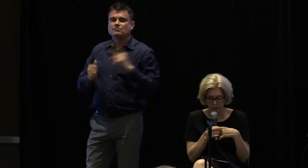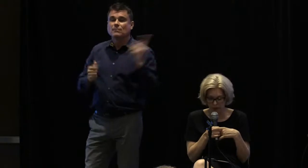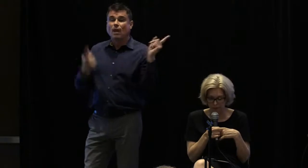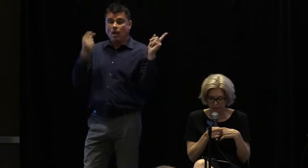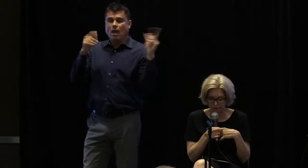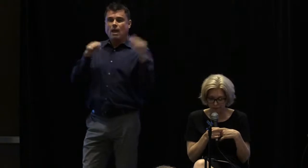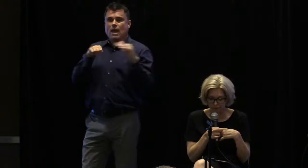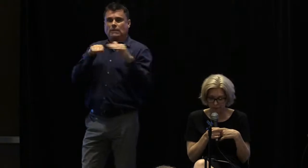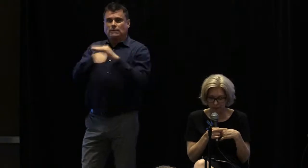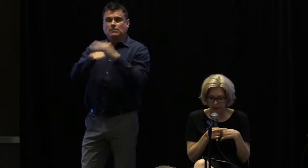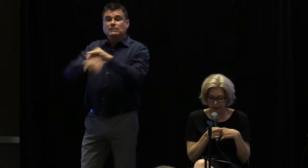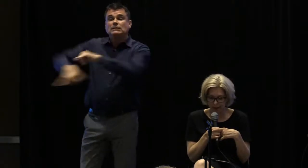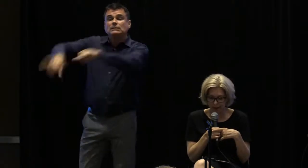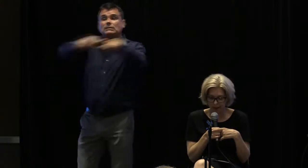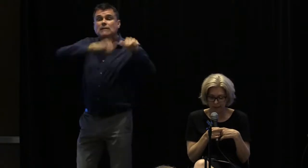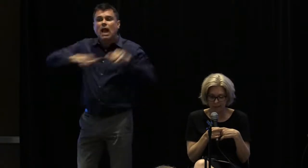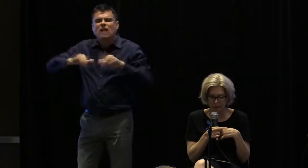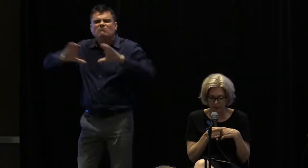on the board of.